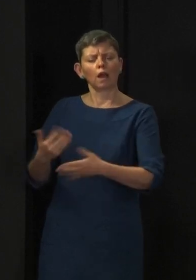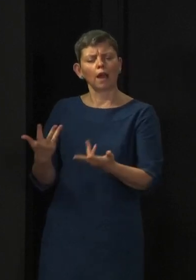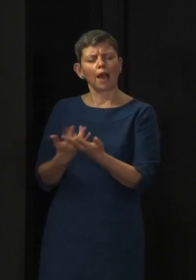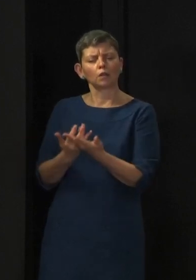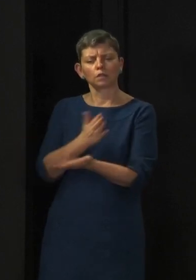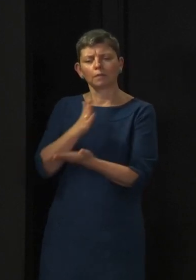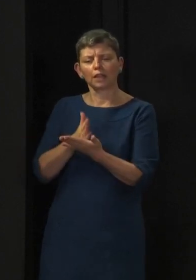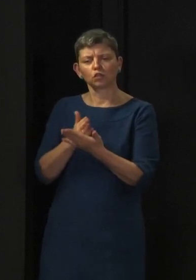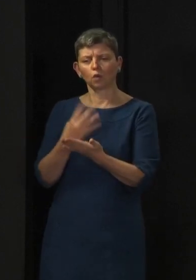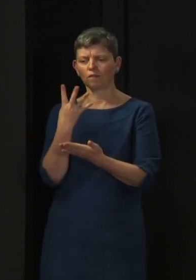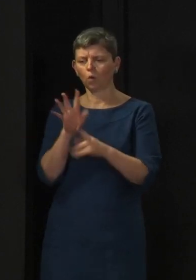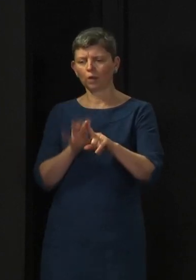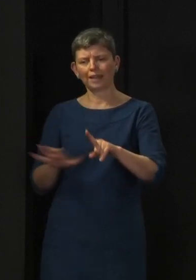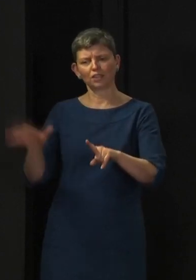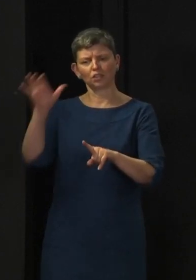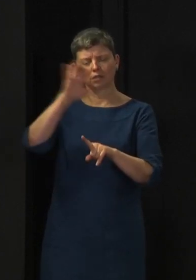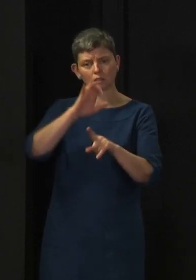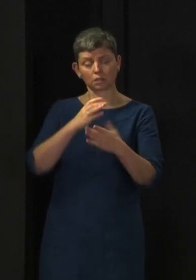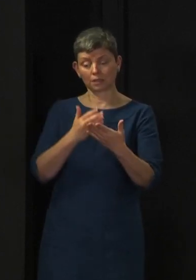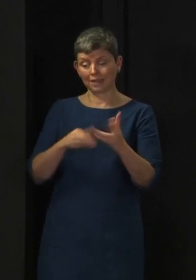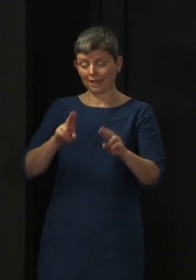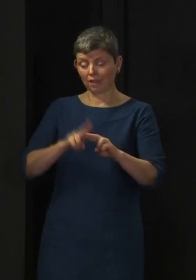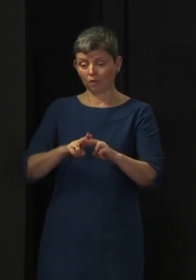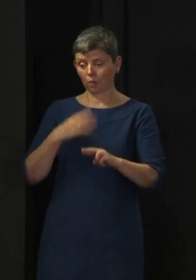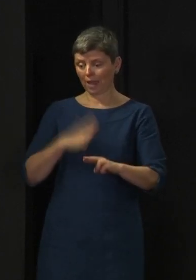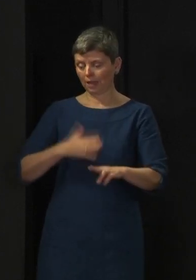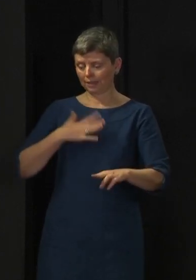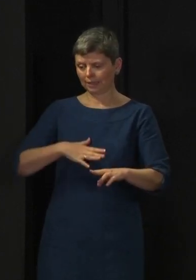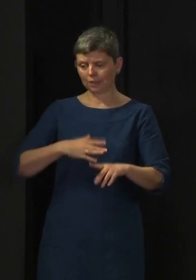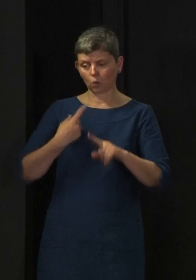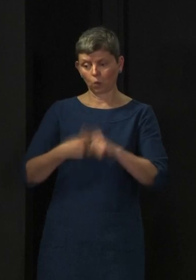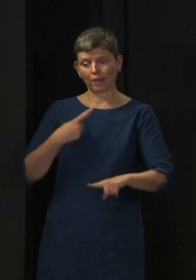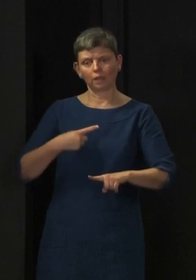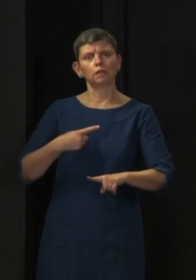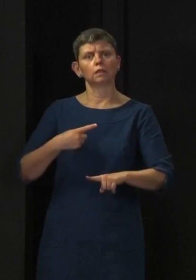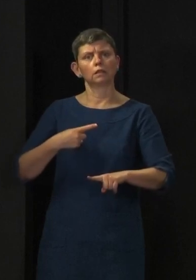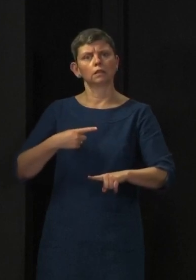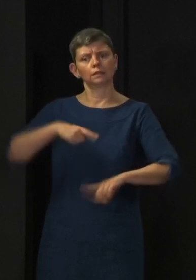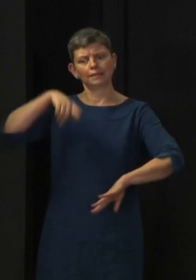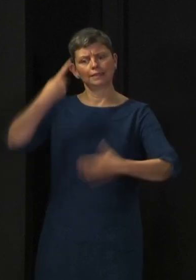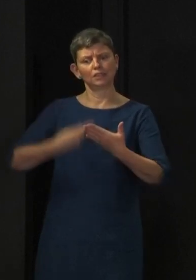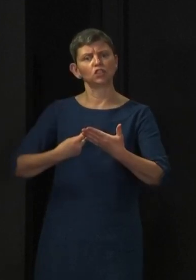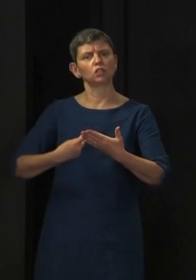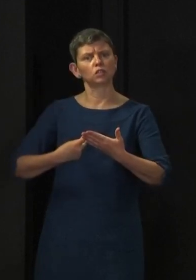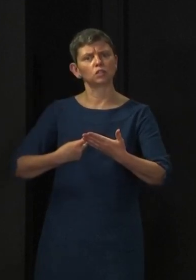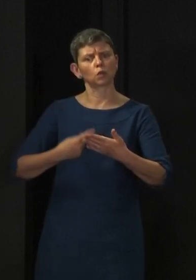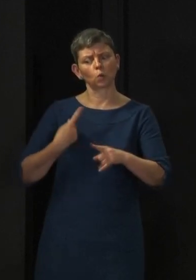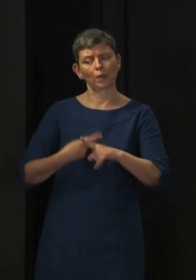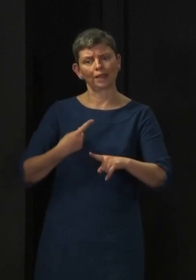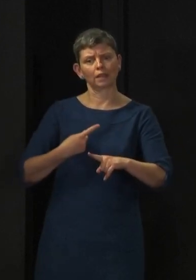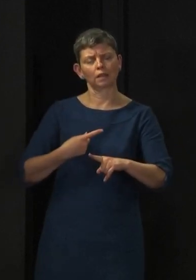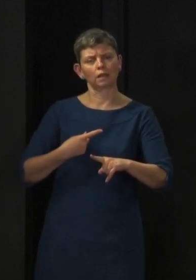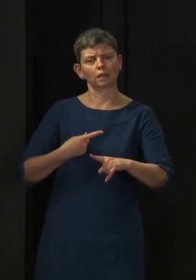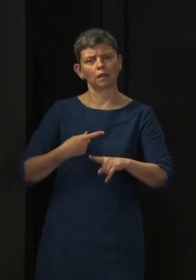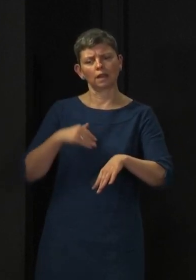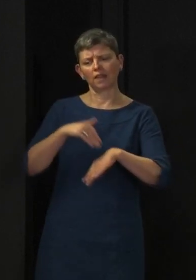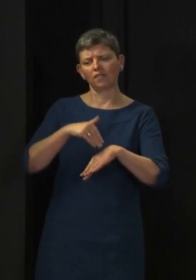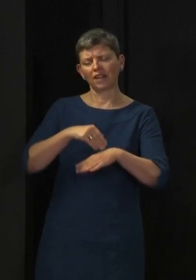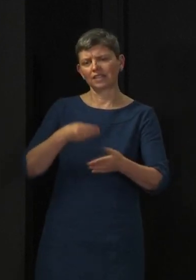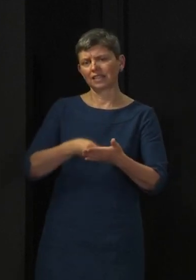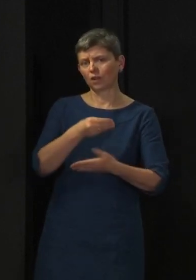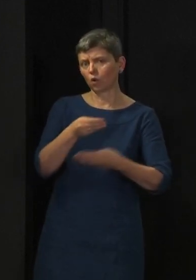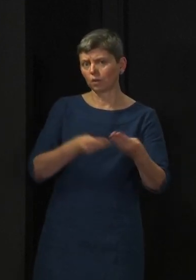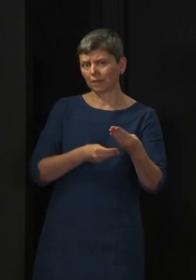to take really a quick public health action that impacts on the economy,